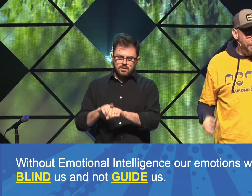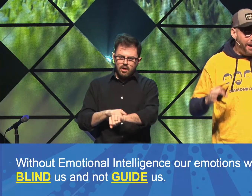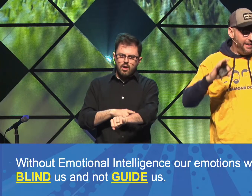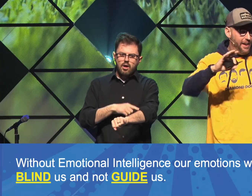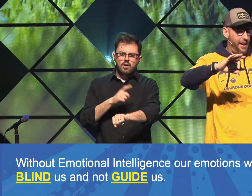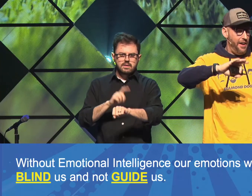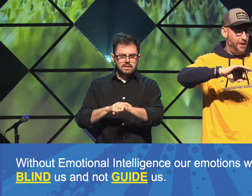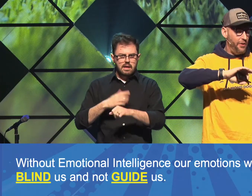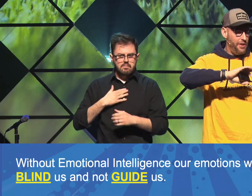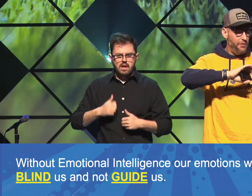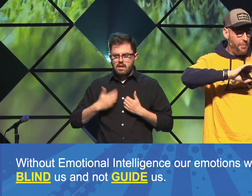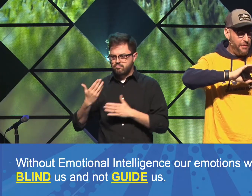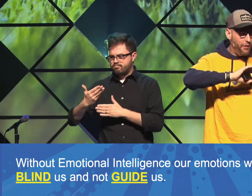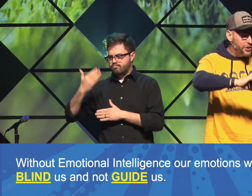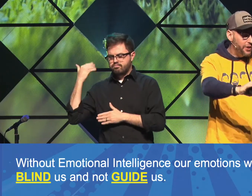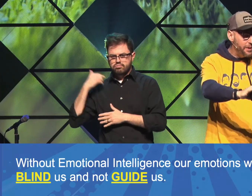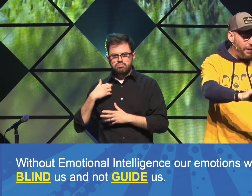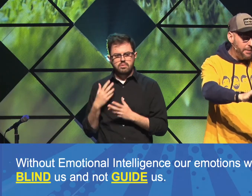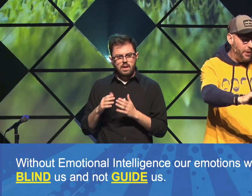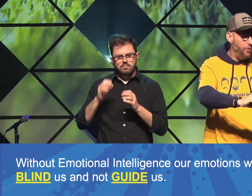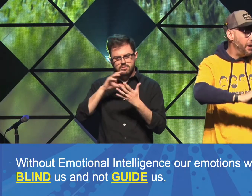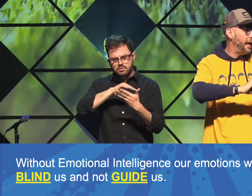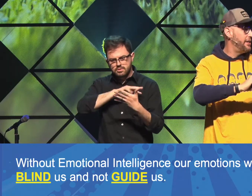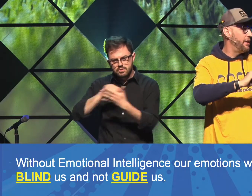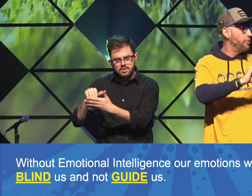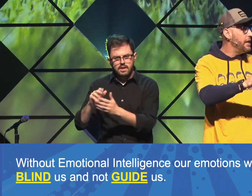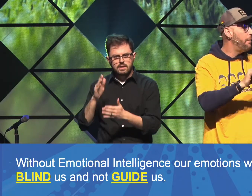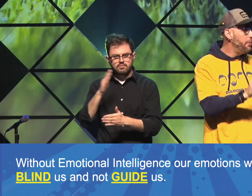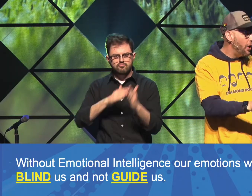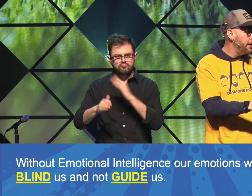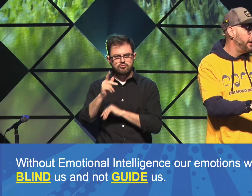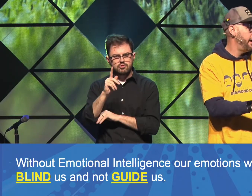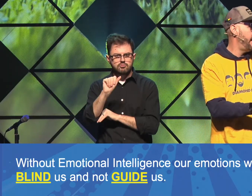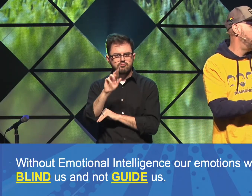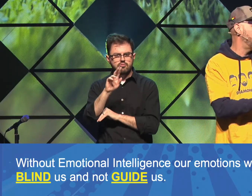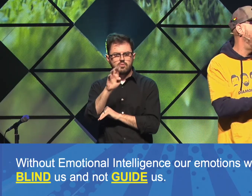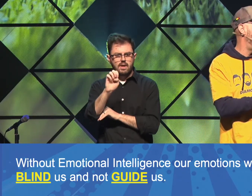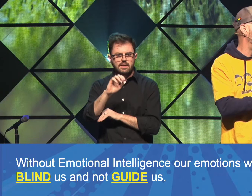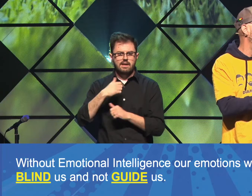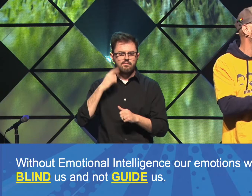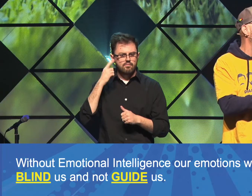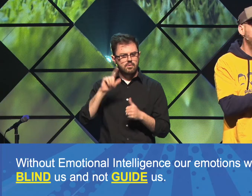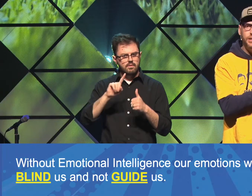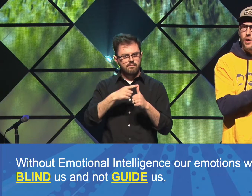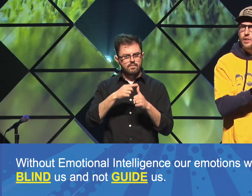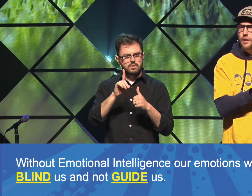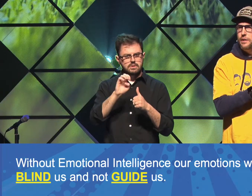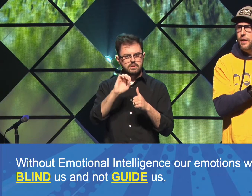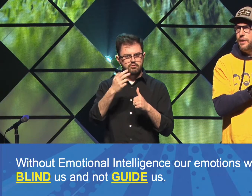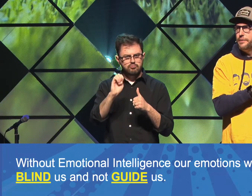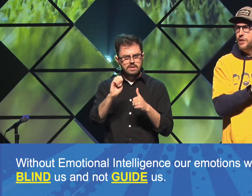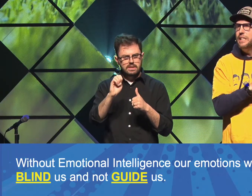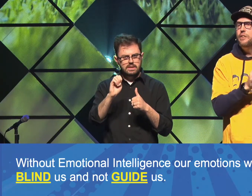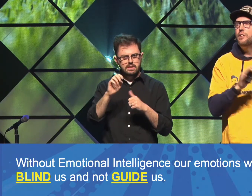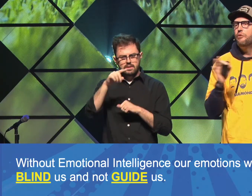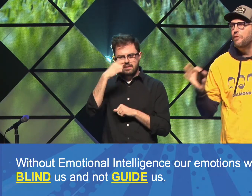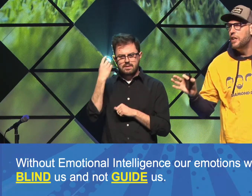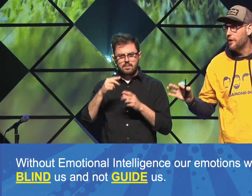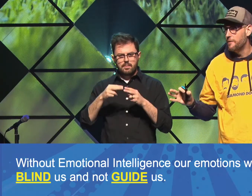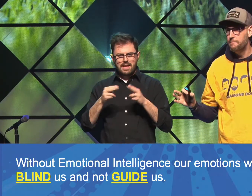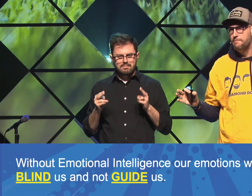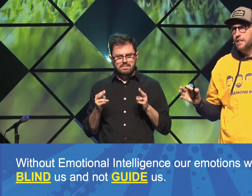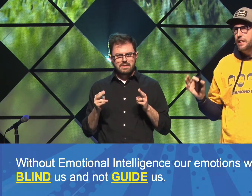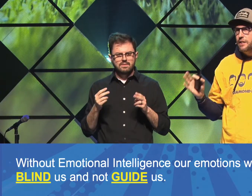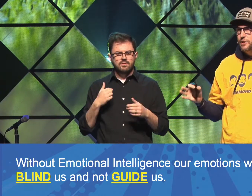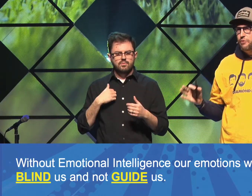And for my first degree black belt, we had to read a book called, what was it called? The Gift of